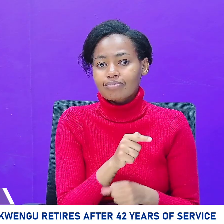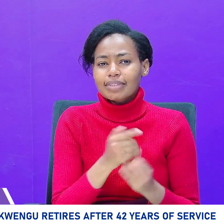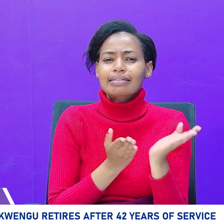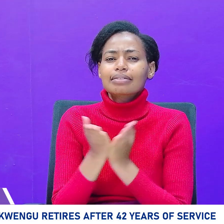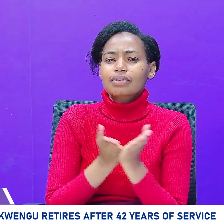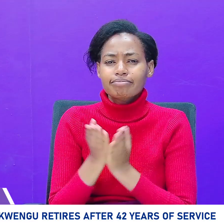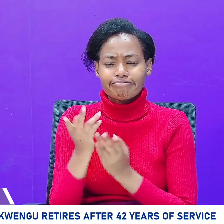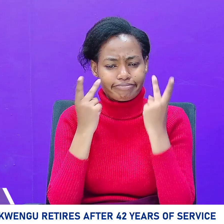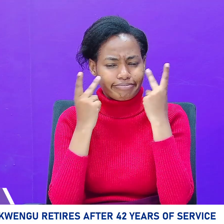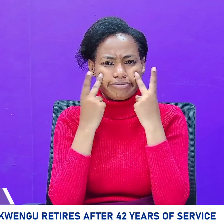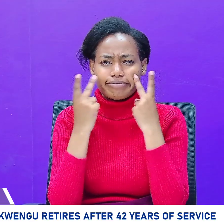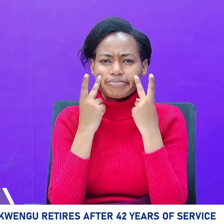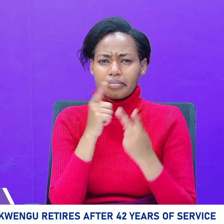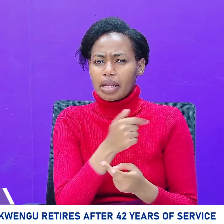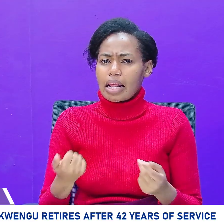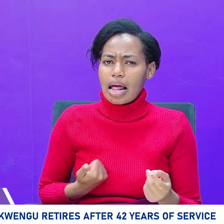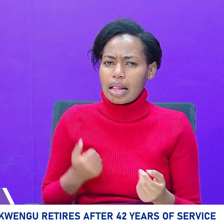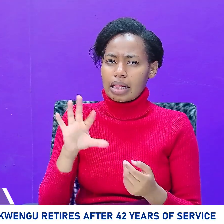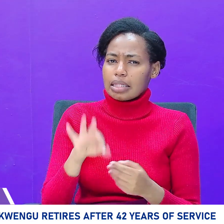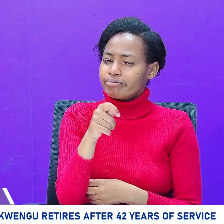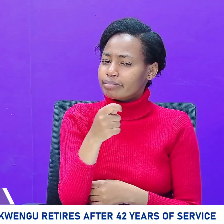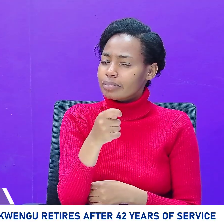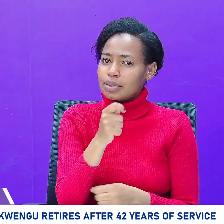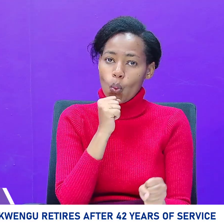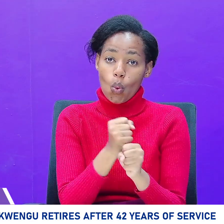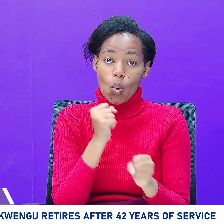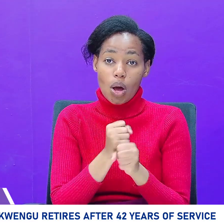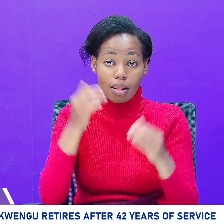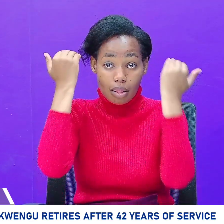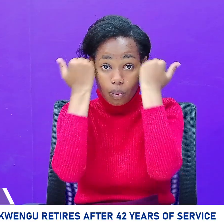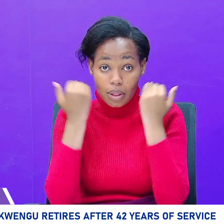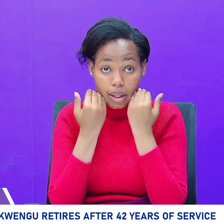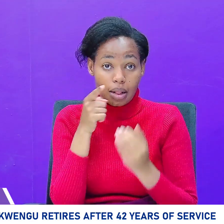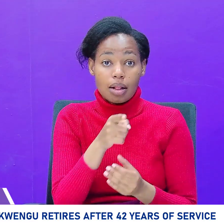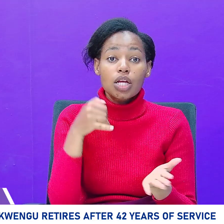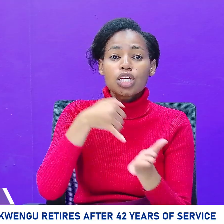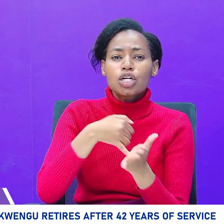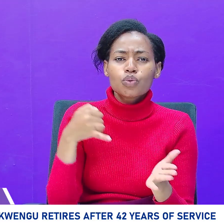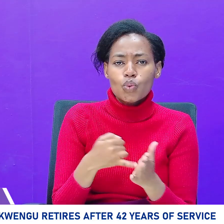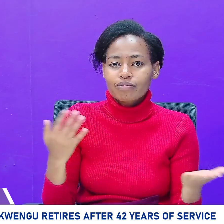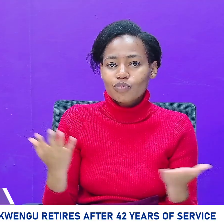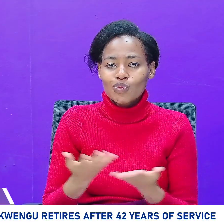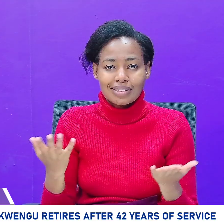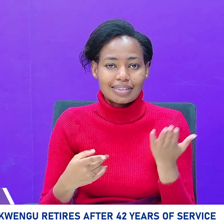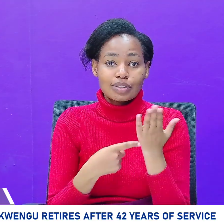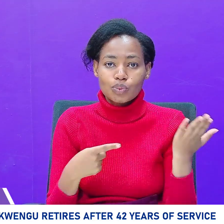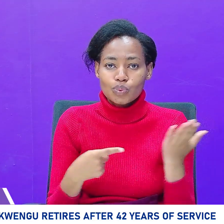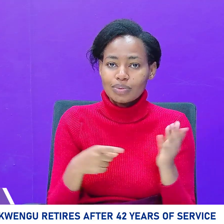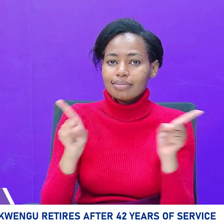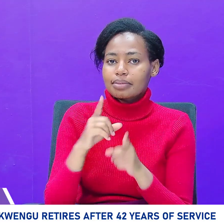Her 42 years of service saw her take on key roles in the judicial reforms, including chairing the